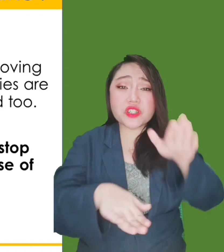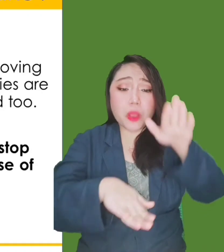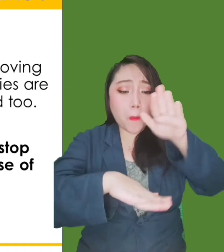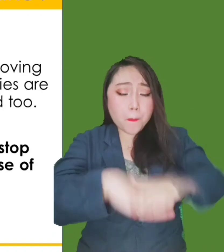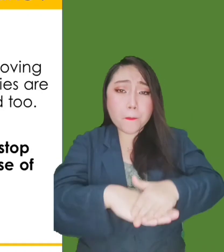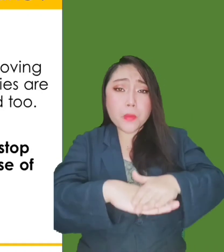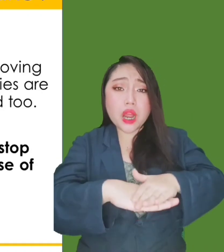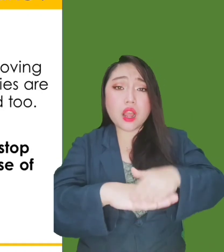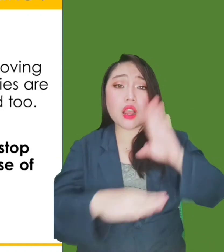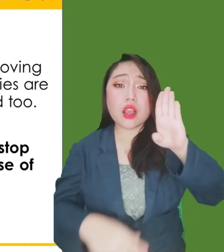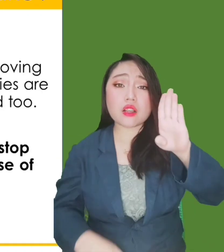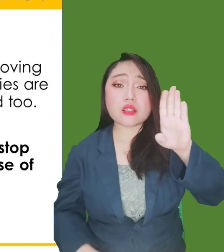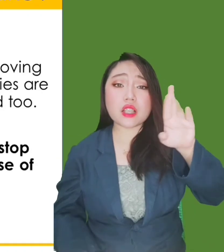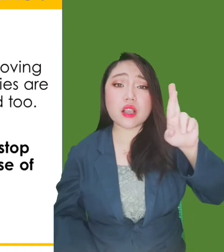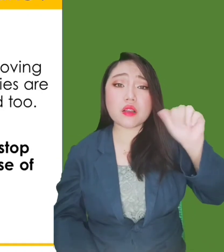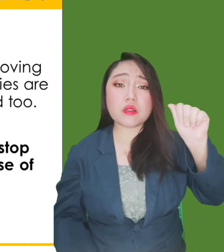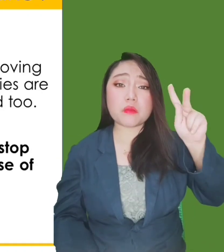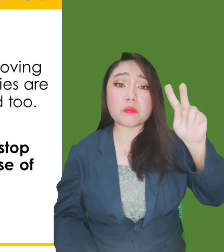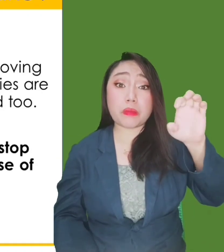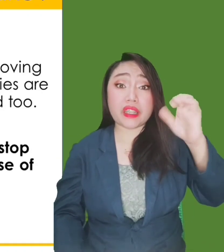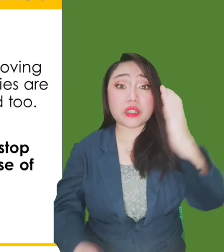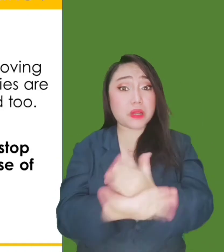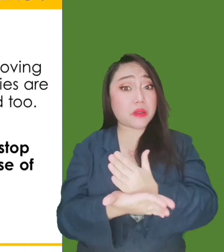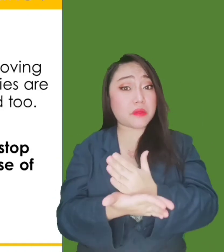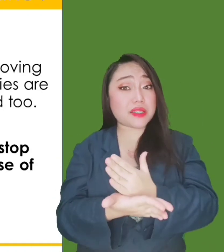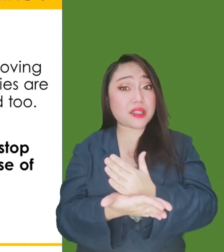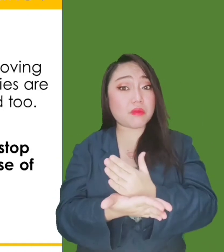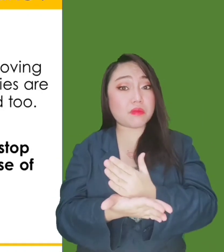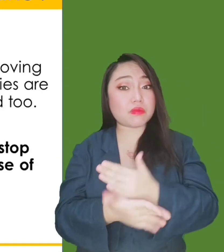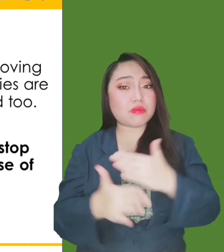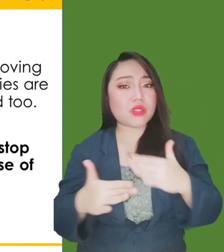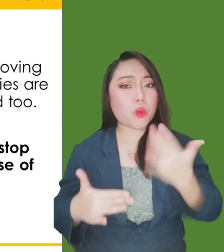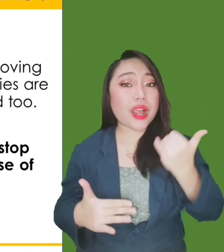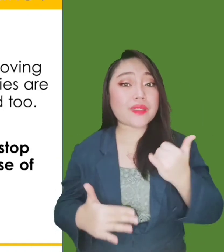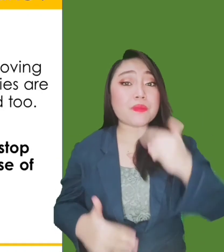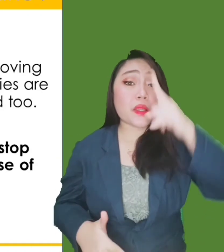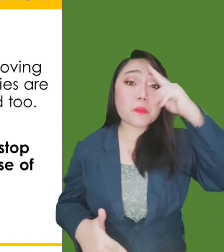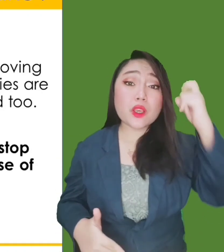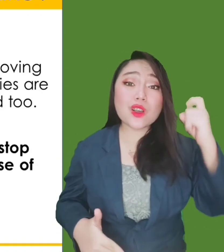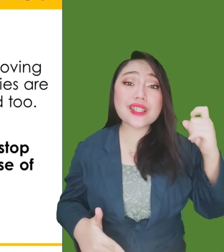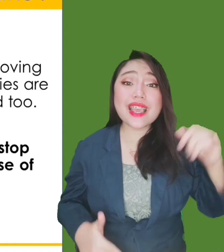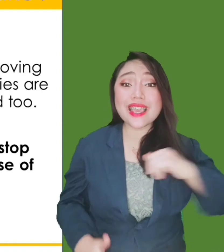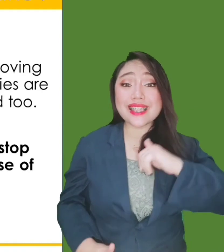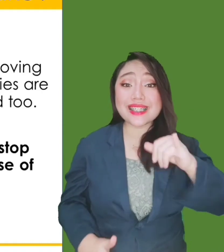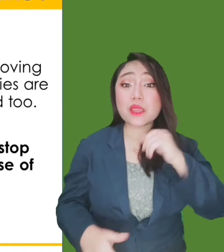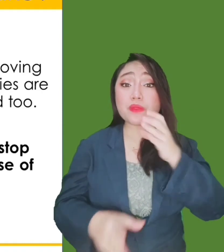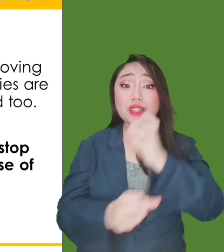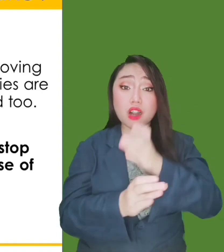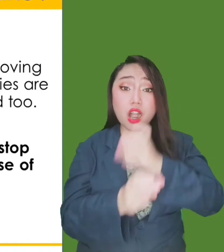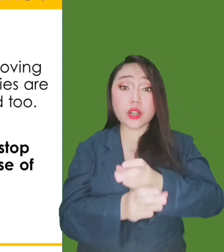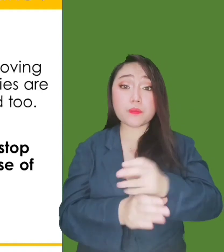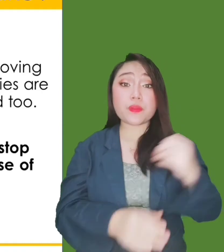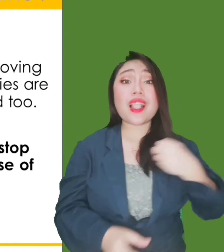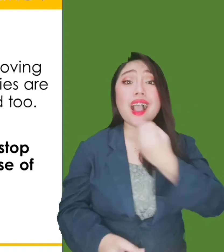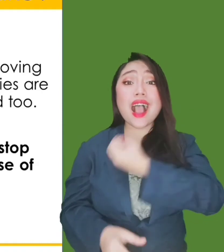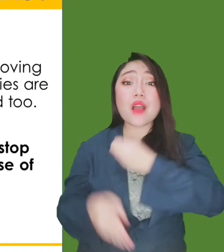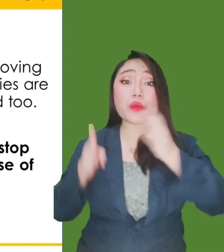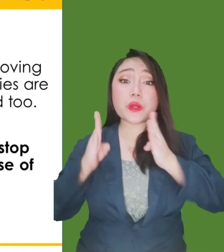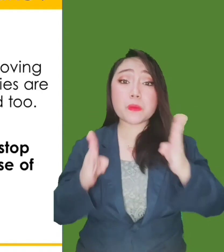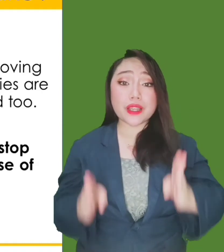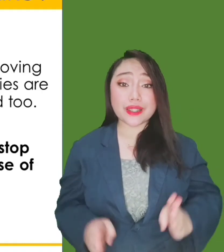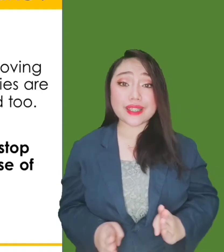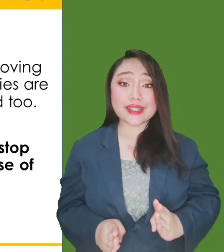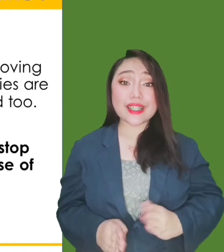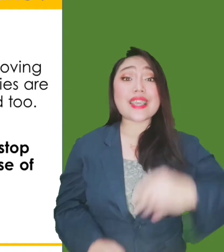when the driver steps on the brakes or it stops? Why? Because